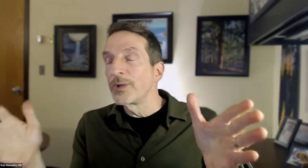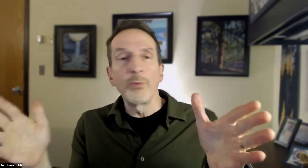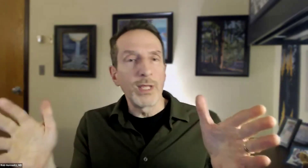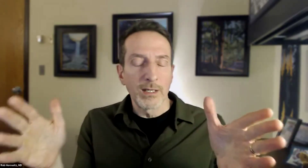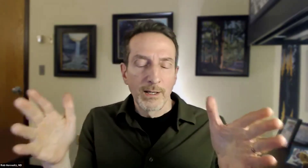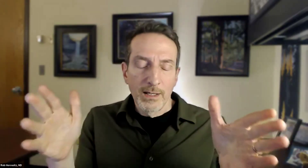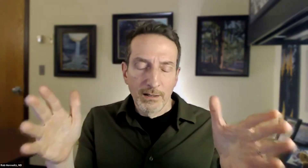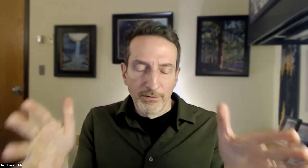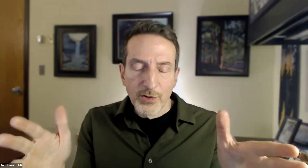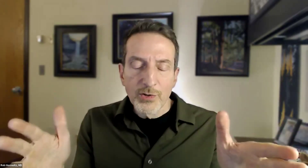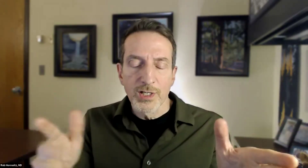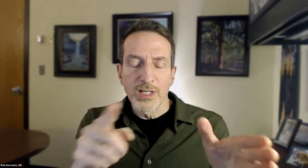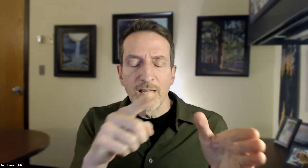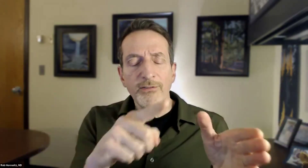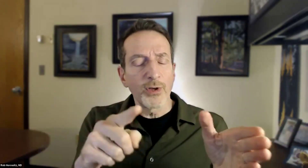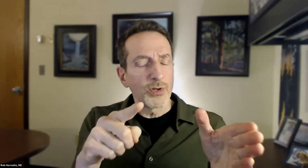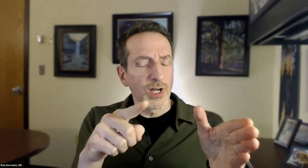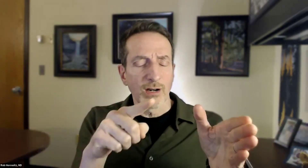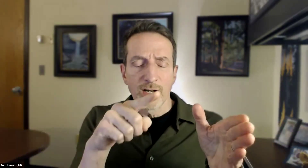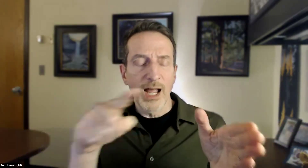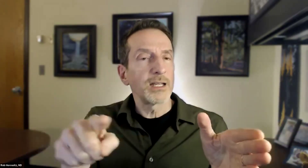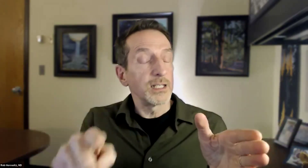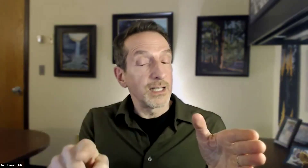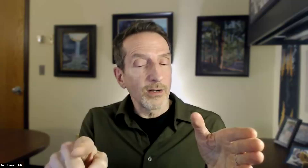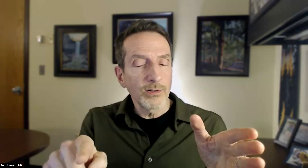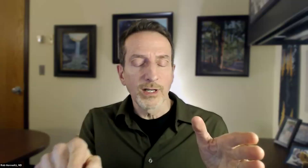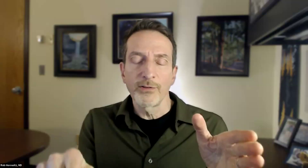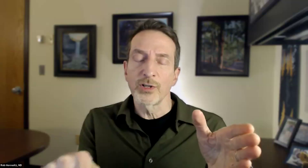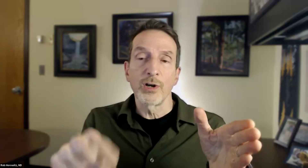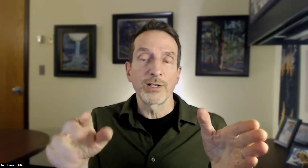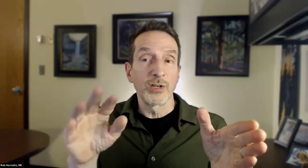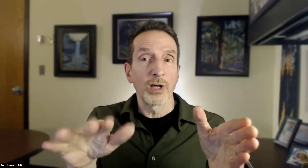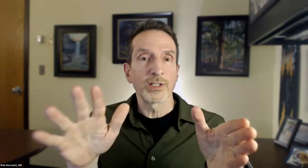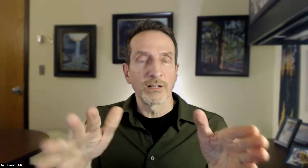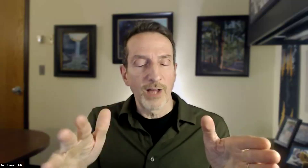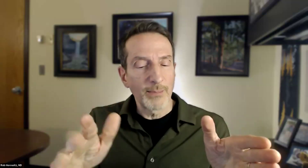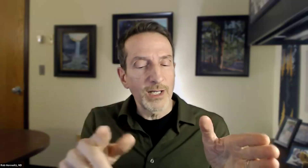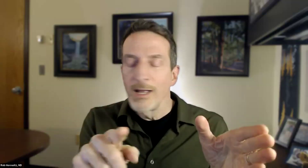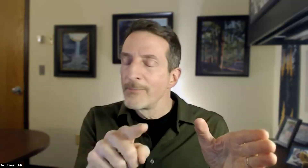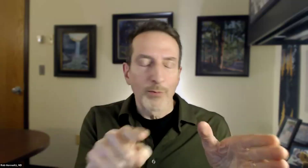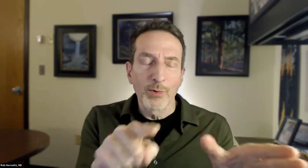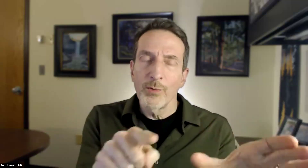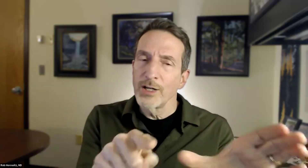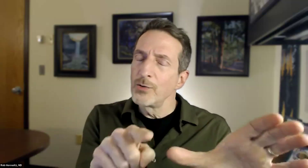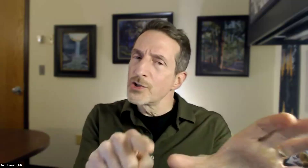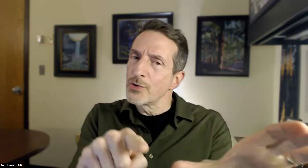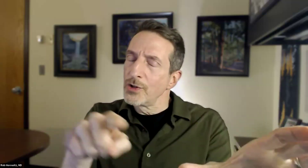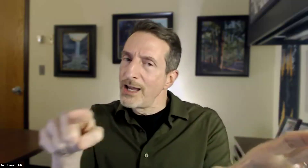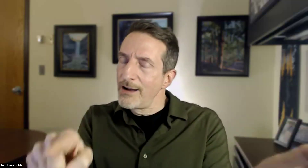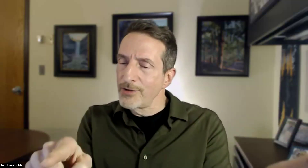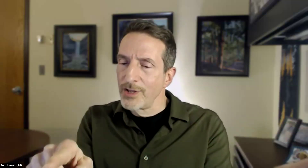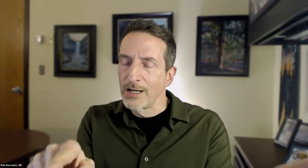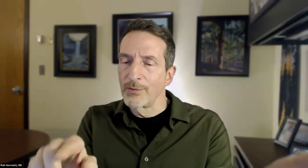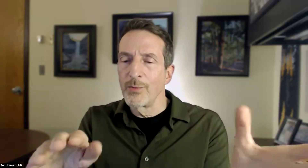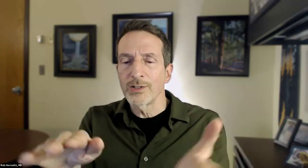every 3-week infusions, if those are knocking you down, if those are causing nausea and vomiting, we wouldn't want to do it